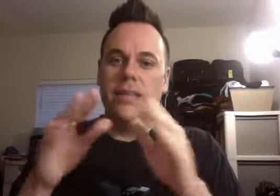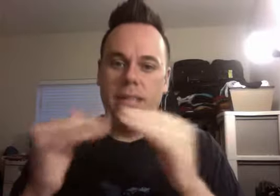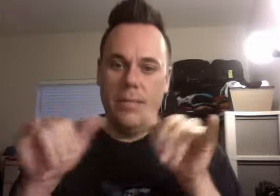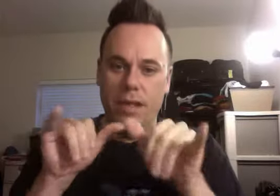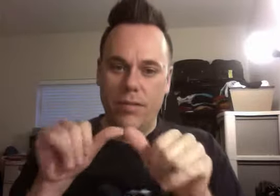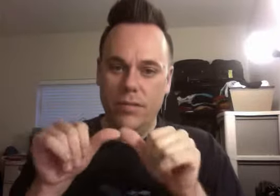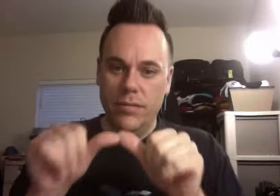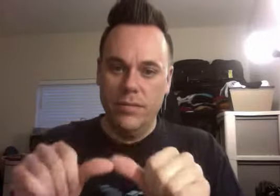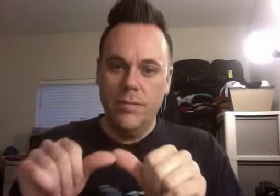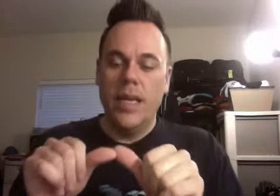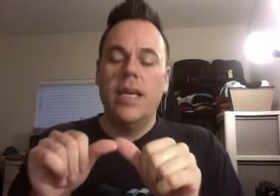same level.